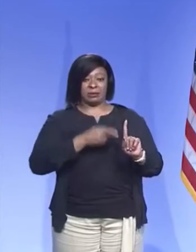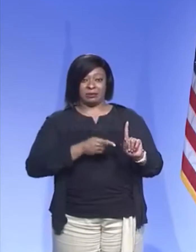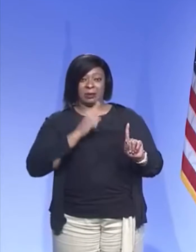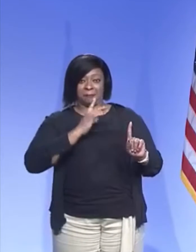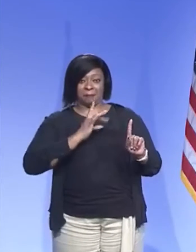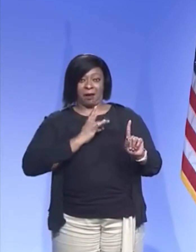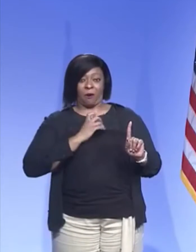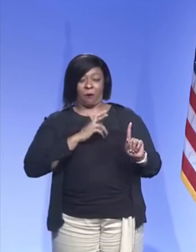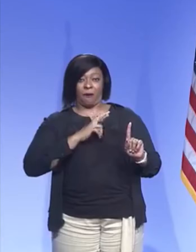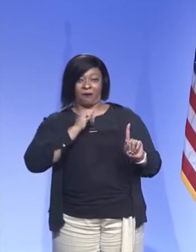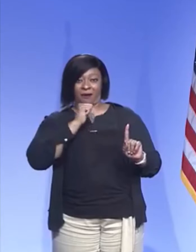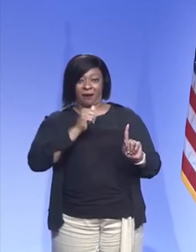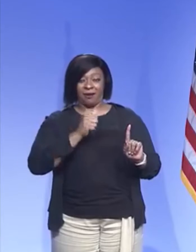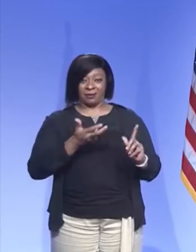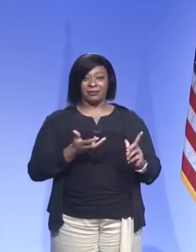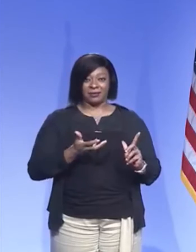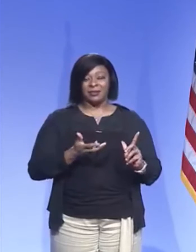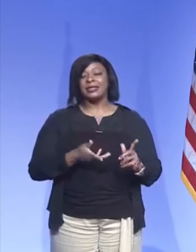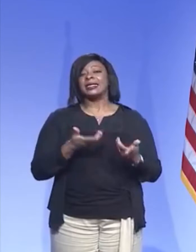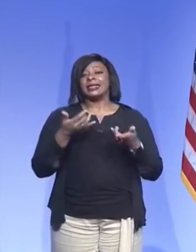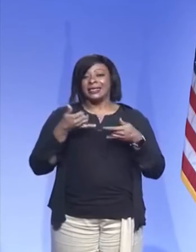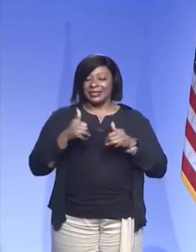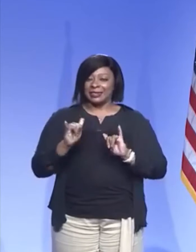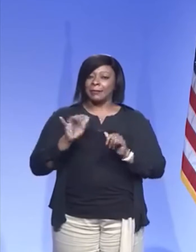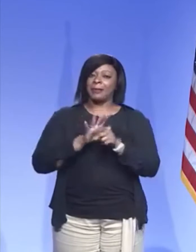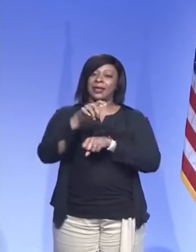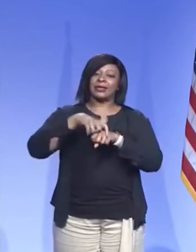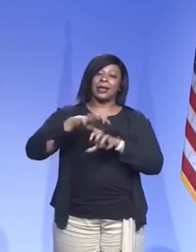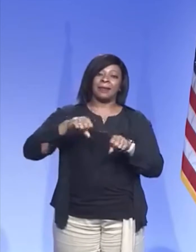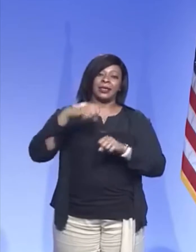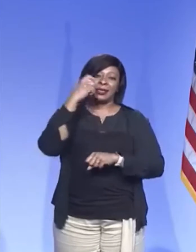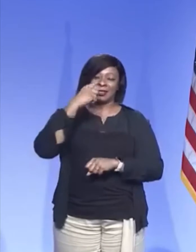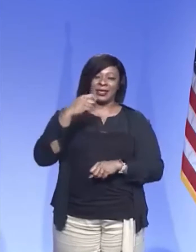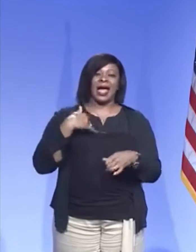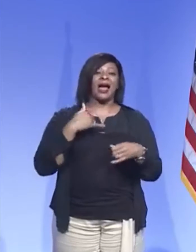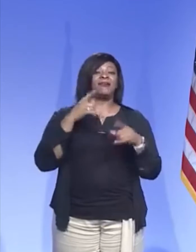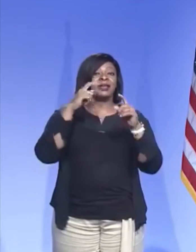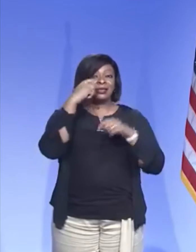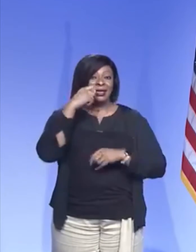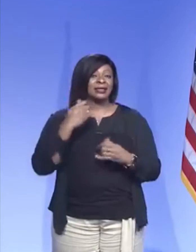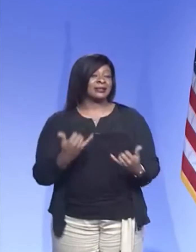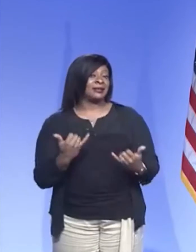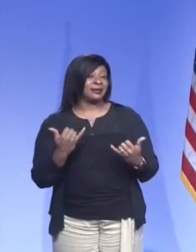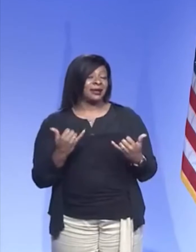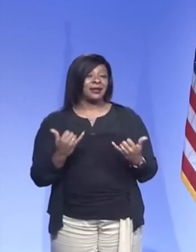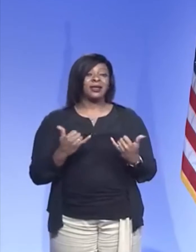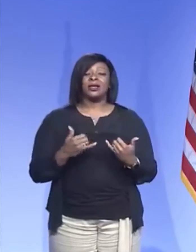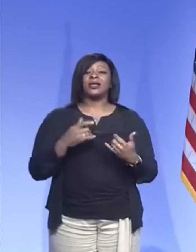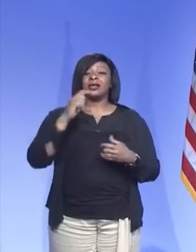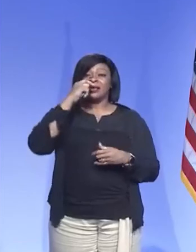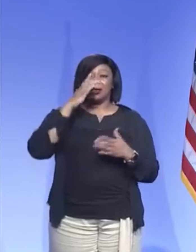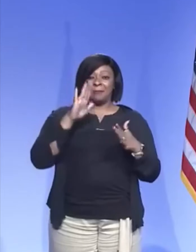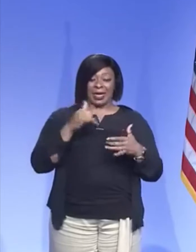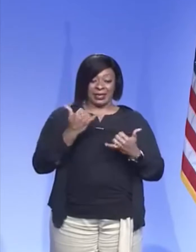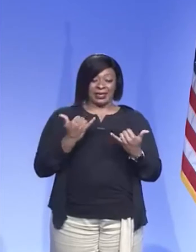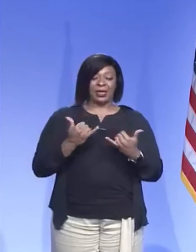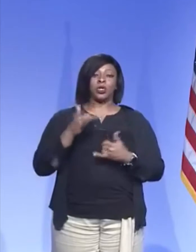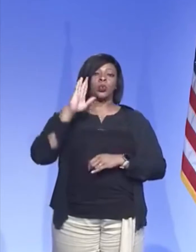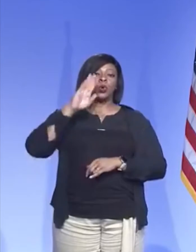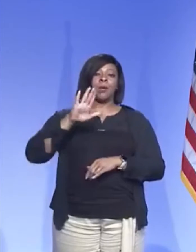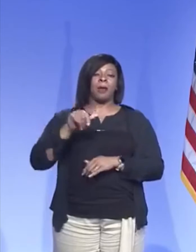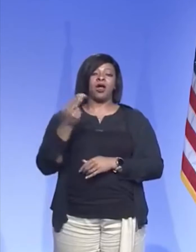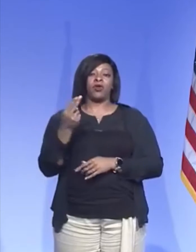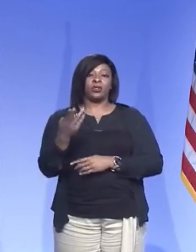are COVID negative. There's still time. We have testing going on today, and if you get your test by the end of today, you will know by